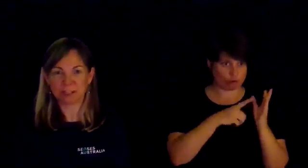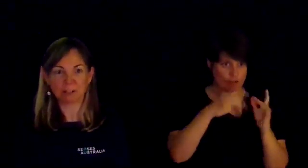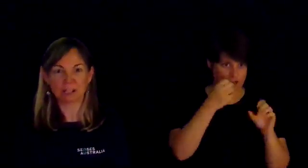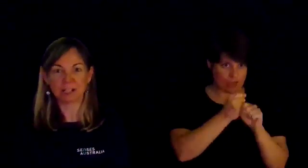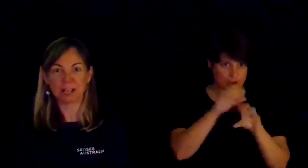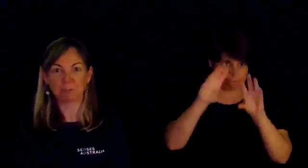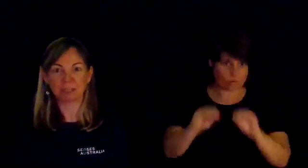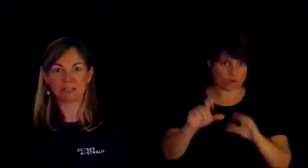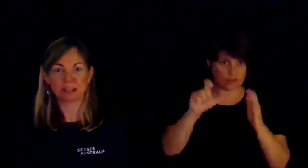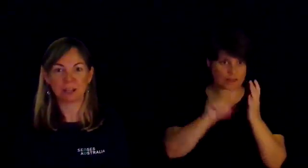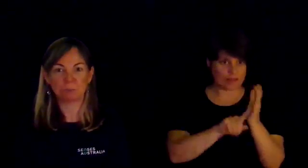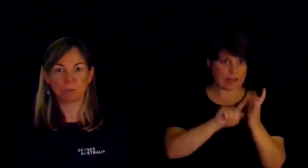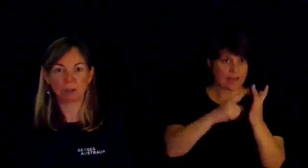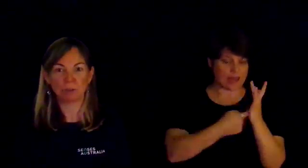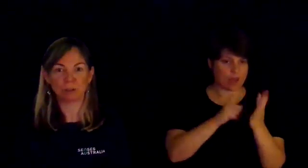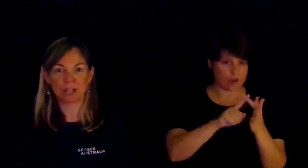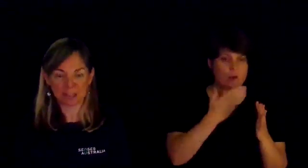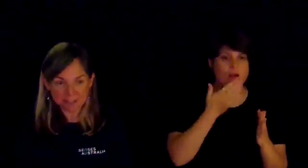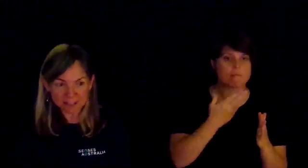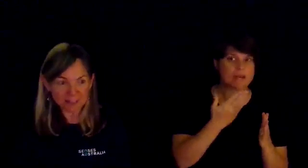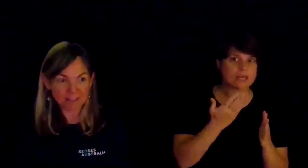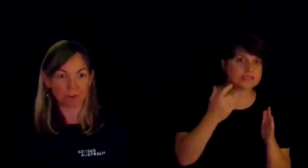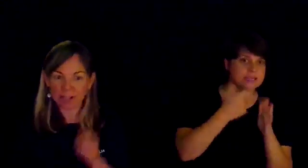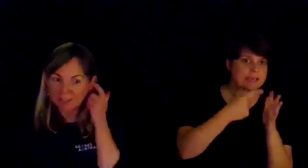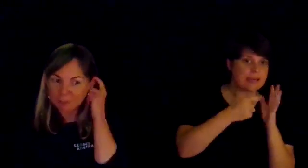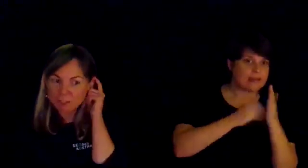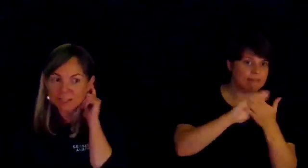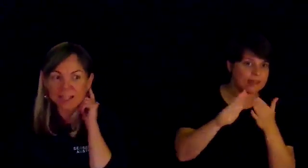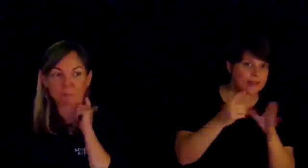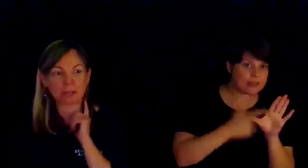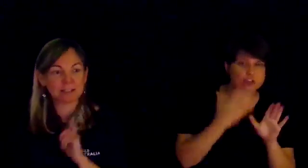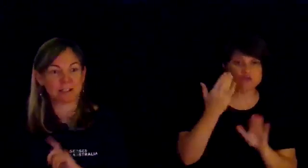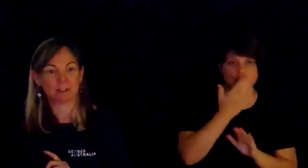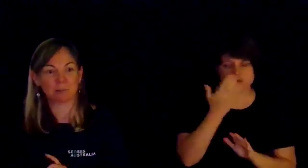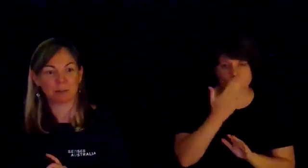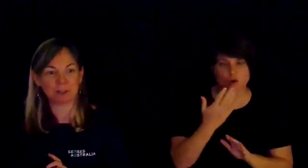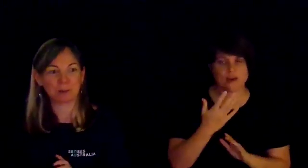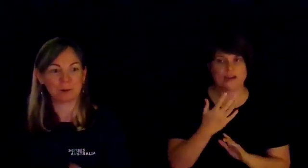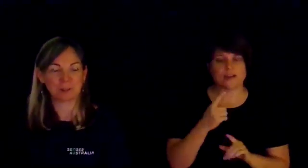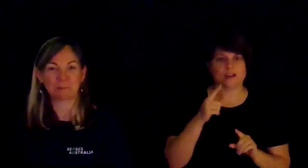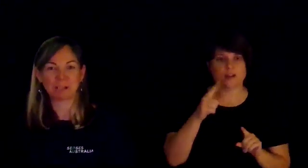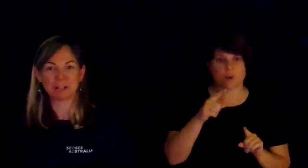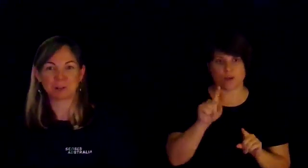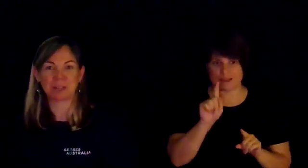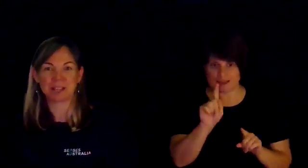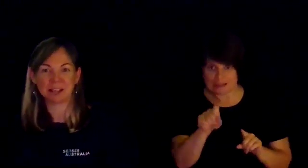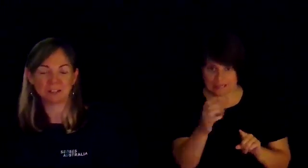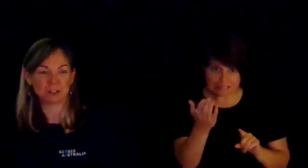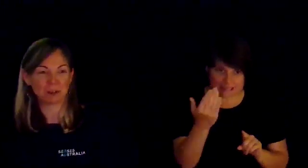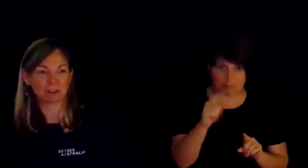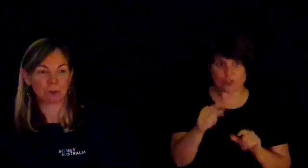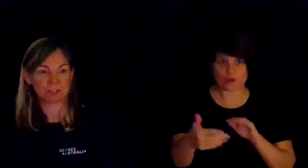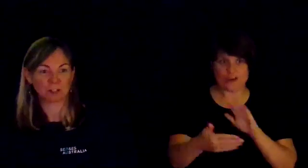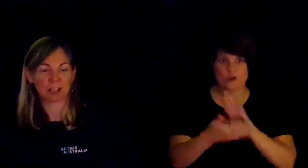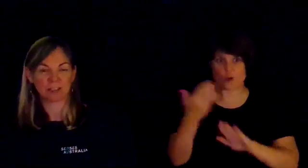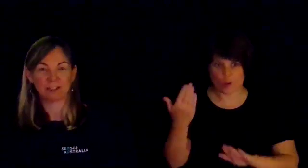mute Claire again, and please unmute Kathy. Sorry, Kathy, we did get back to you, but you'd gone, so I'm glad you're there now. Did